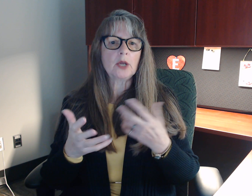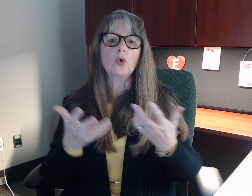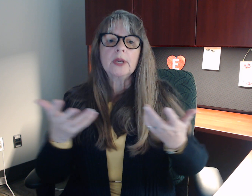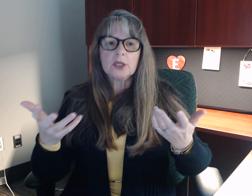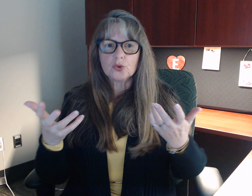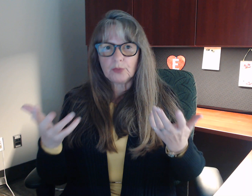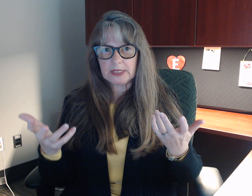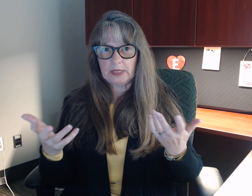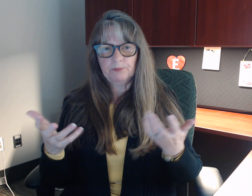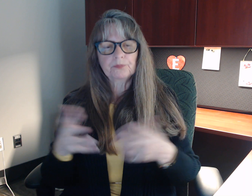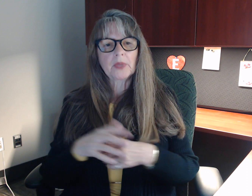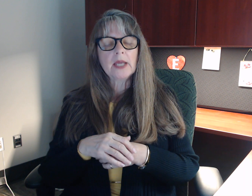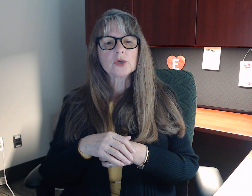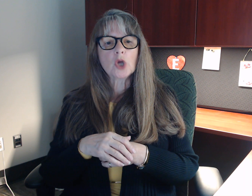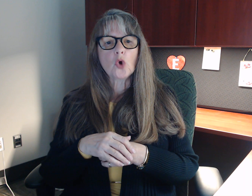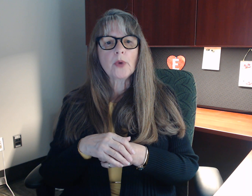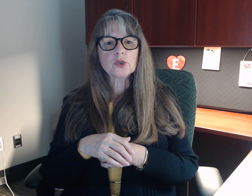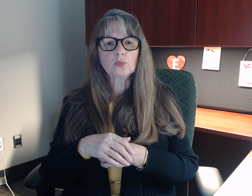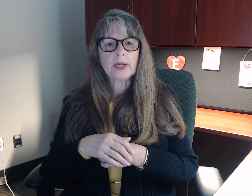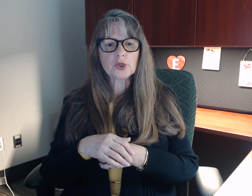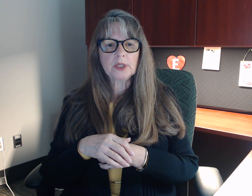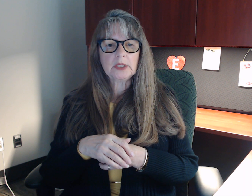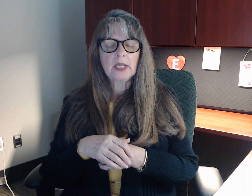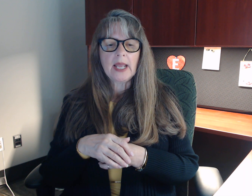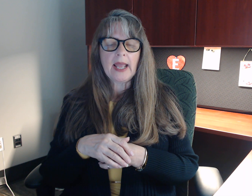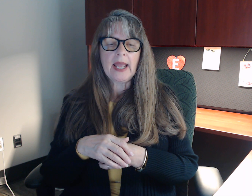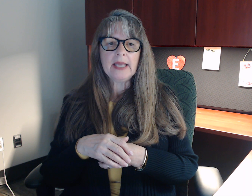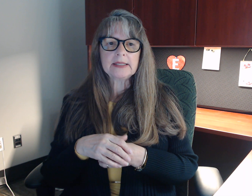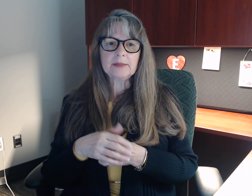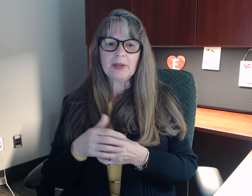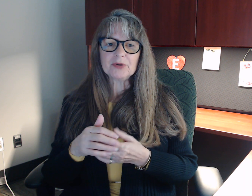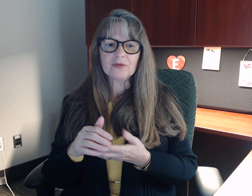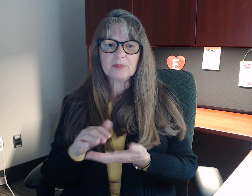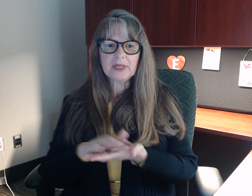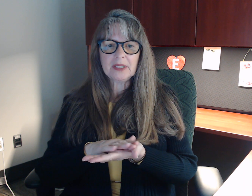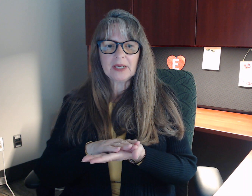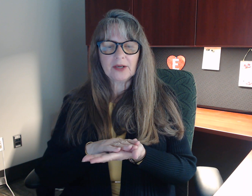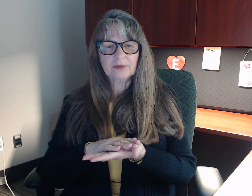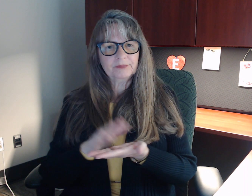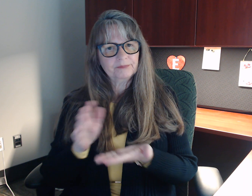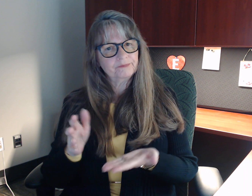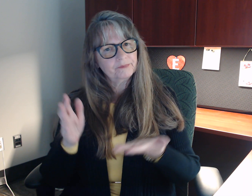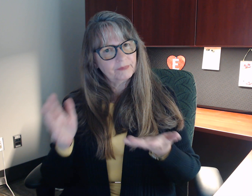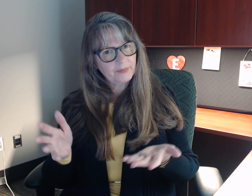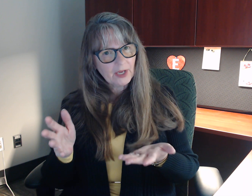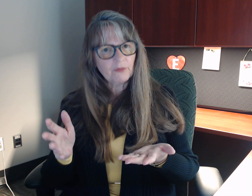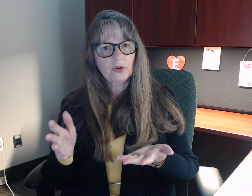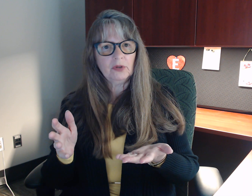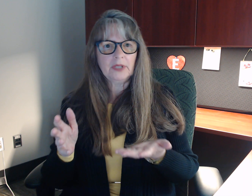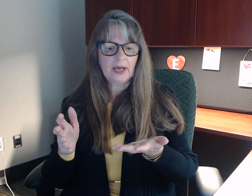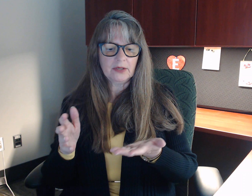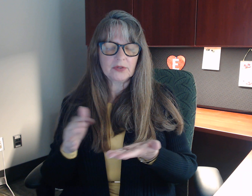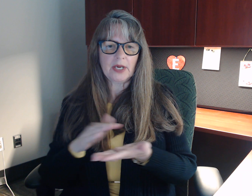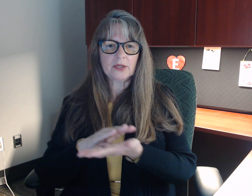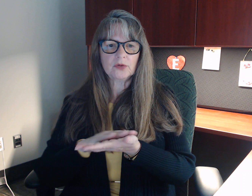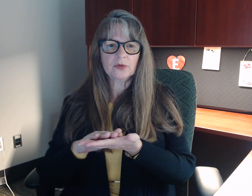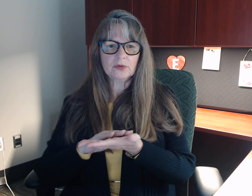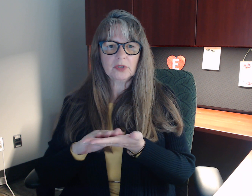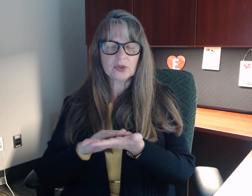or He is risen. So resurrection, and sometimes you have to be kind of careful on how you sign it. So this is